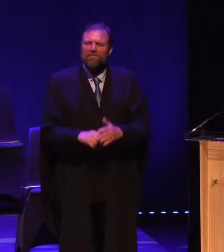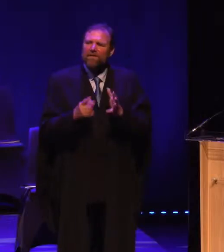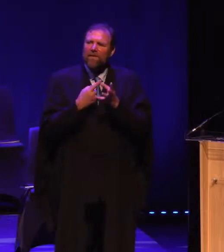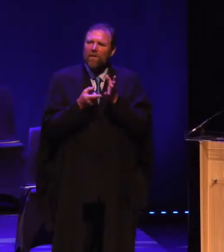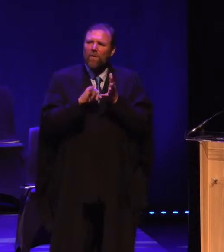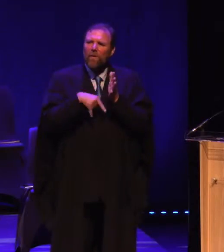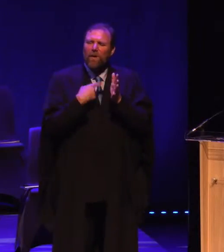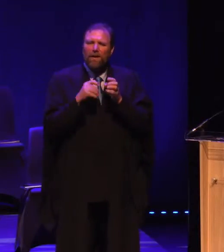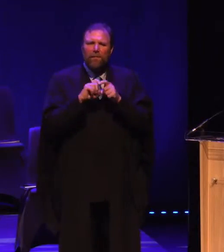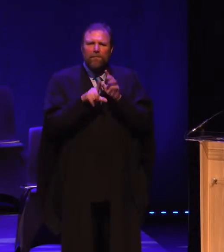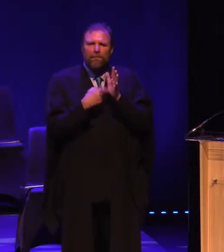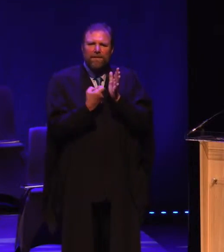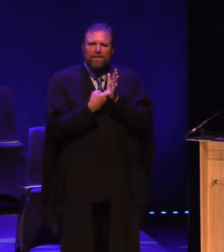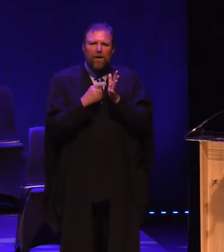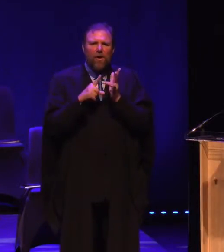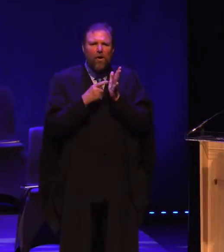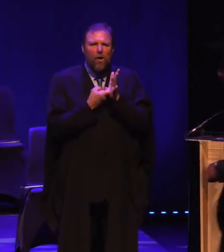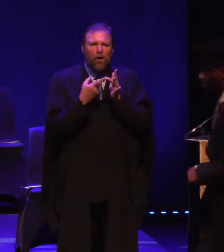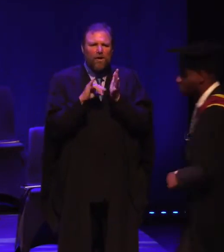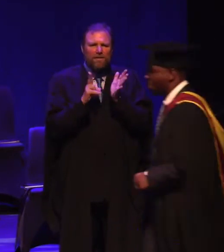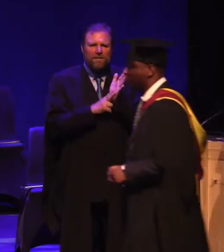Uyi Peter Orensai.